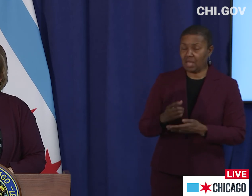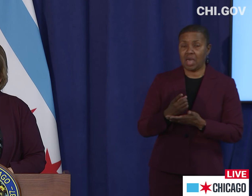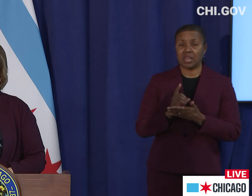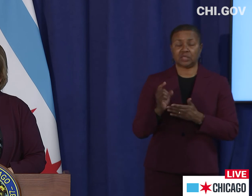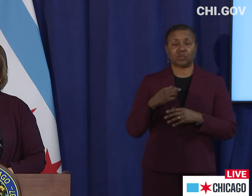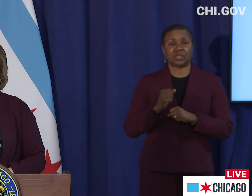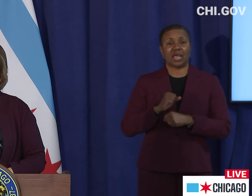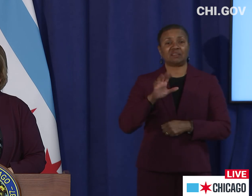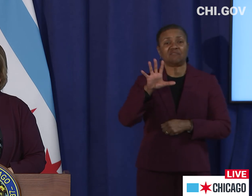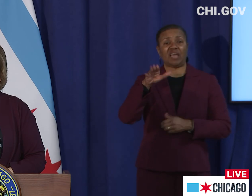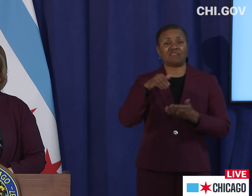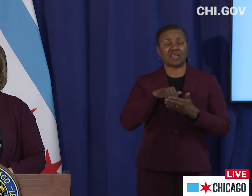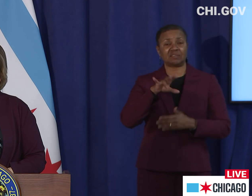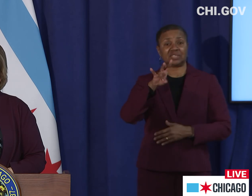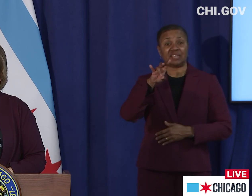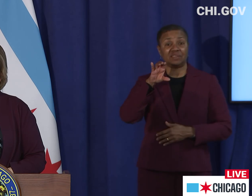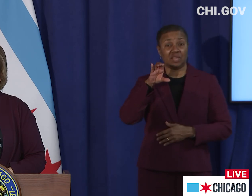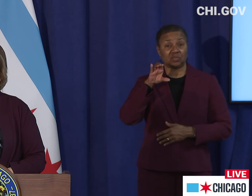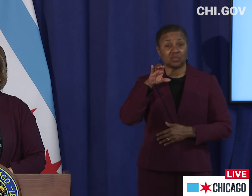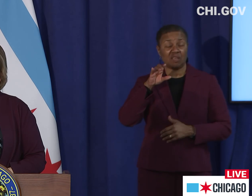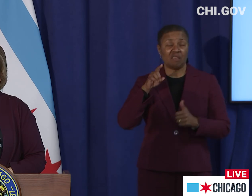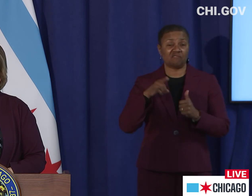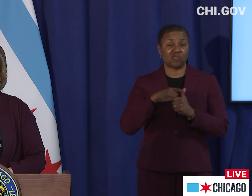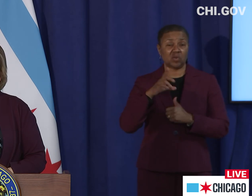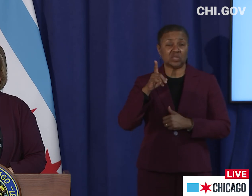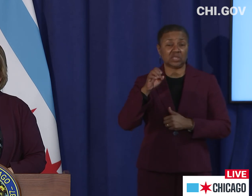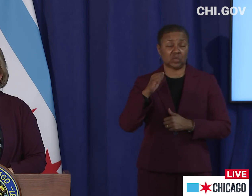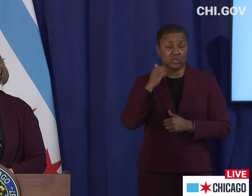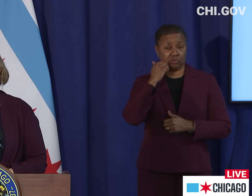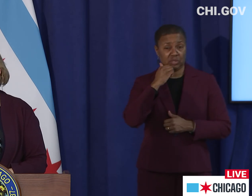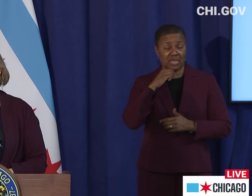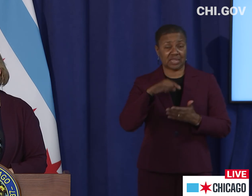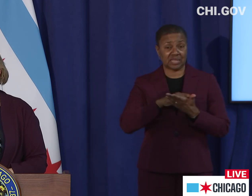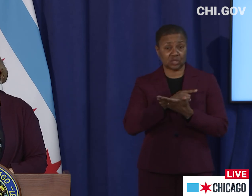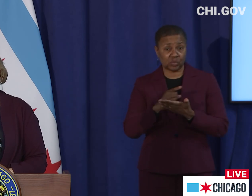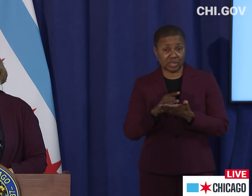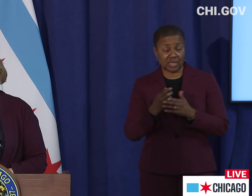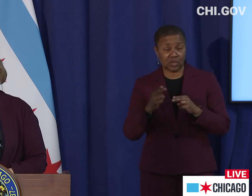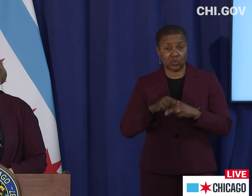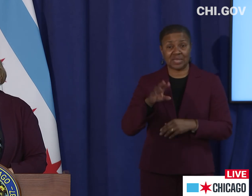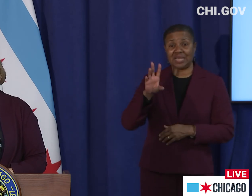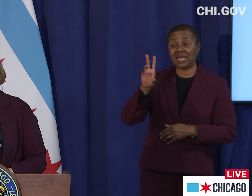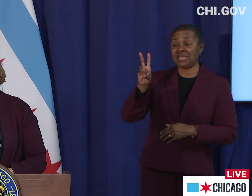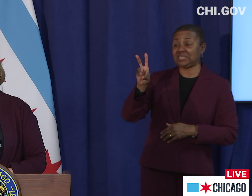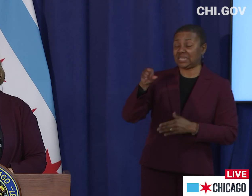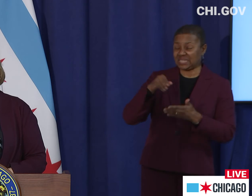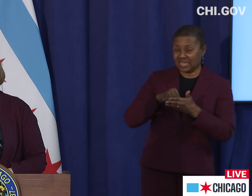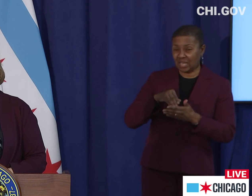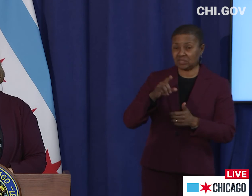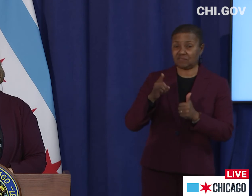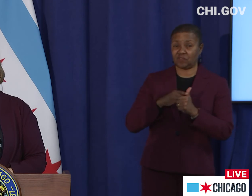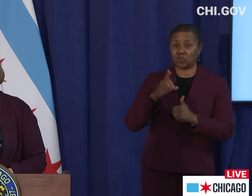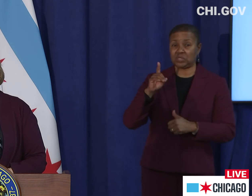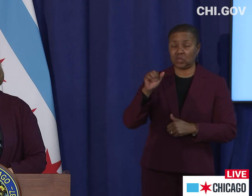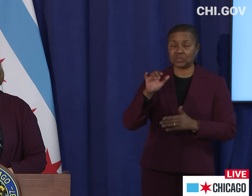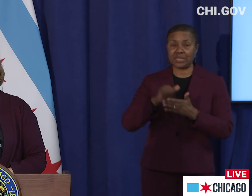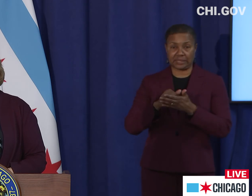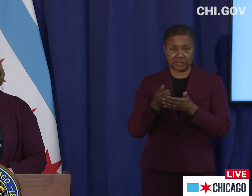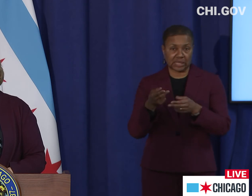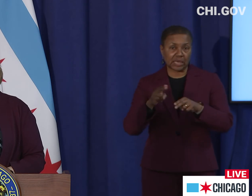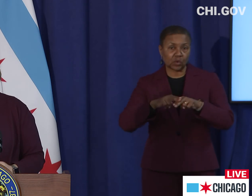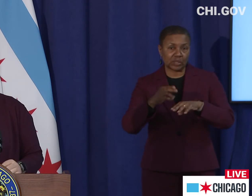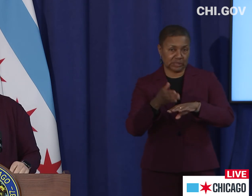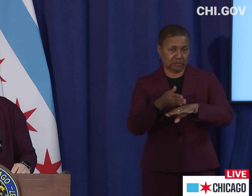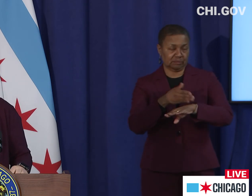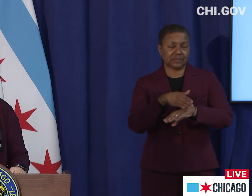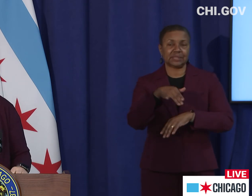getting 5,700 first doses per day. This week we're getting 6,000, which is an improvement.